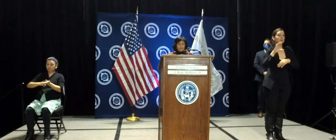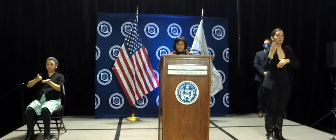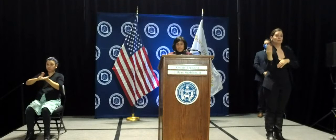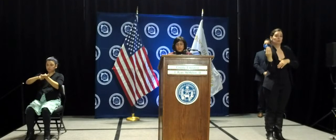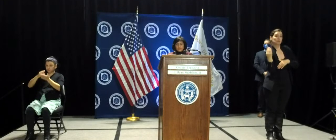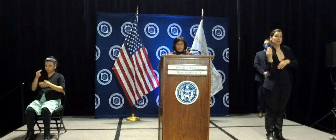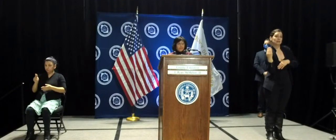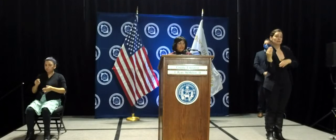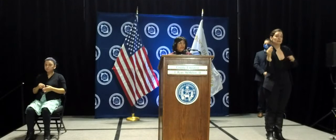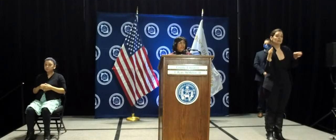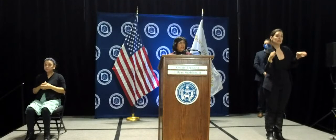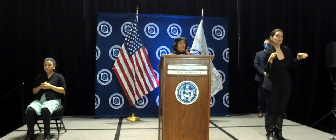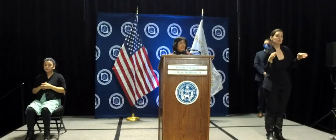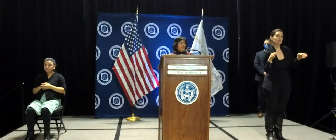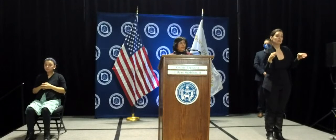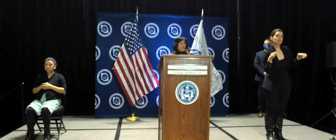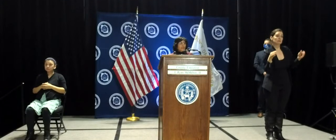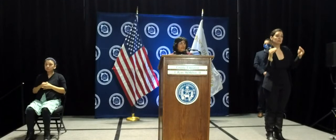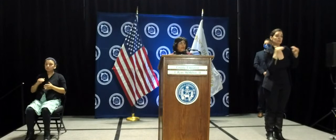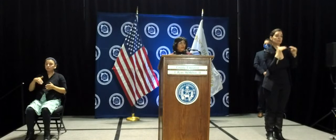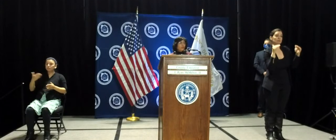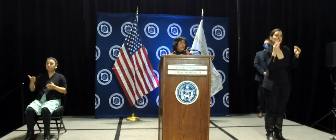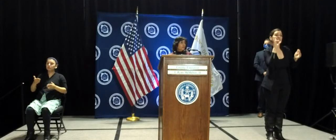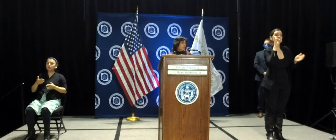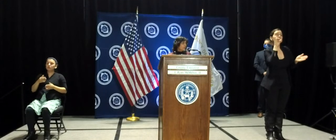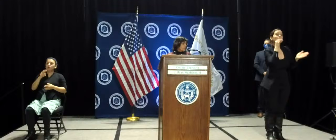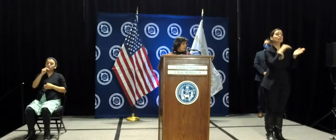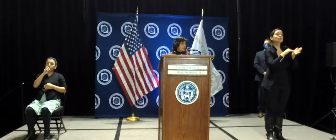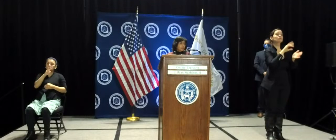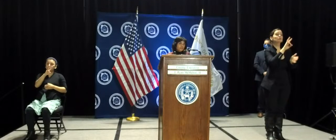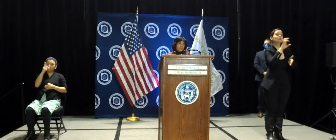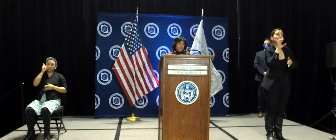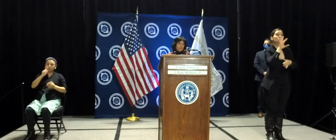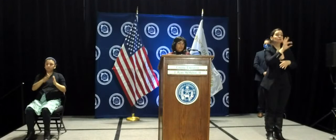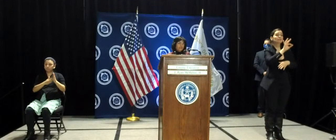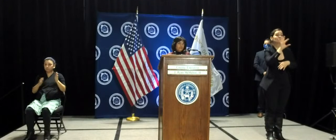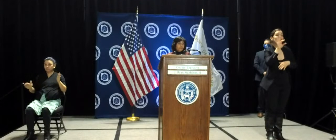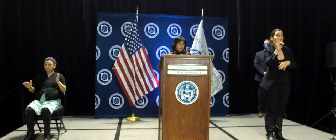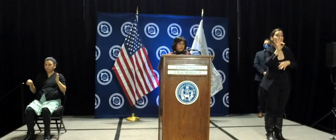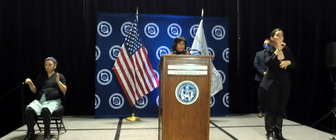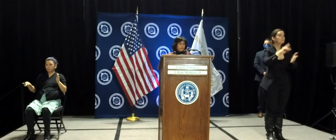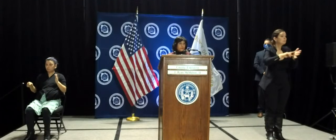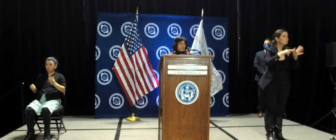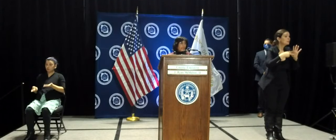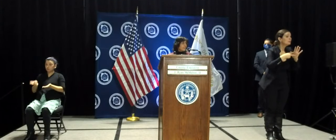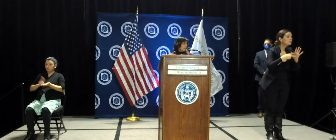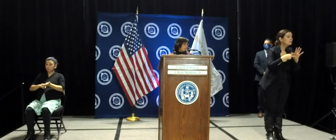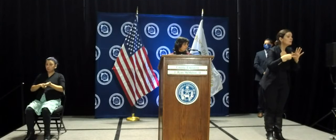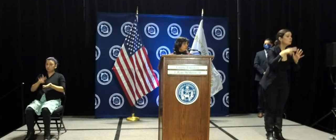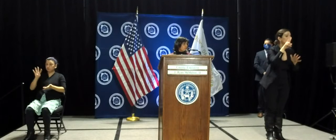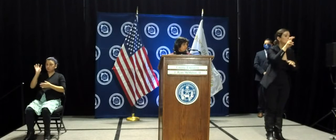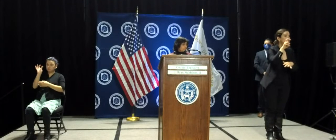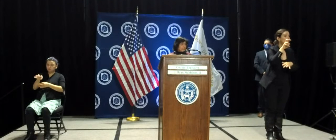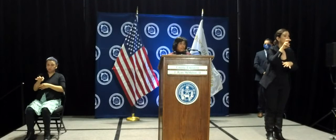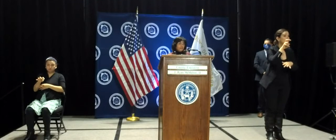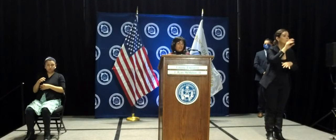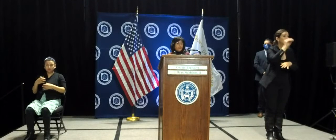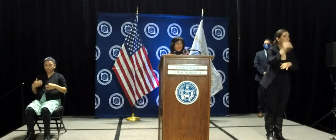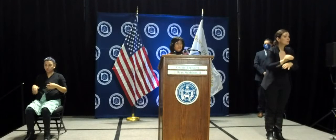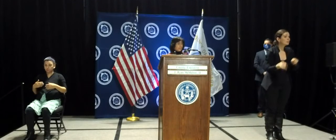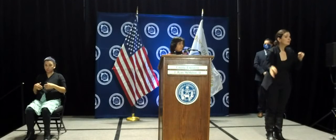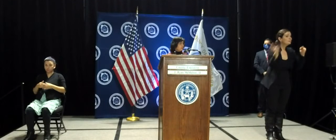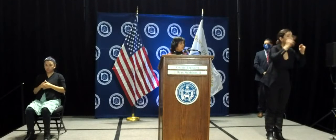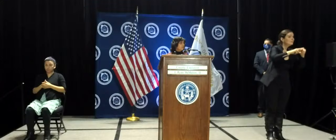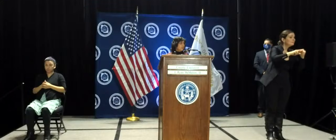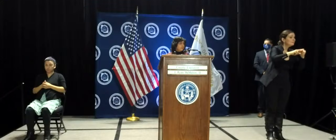escalated to 7,799. It's about over 200% increase. That tells you a story, which